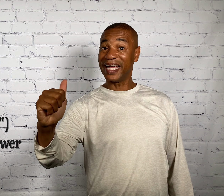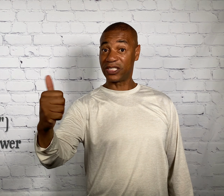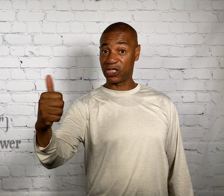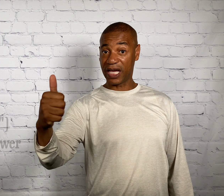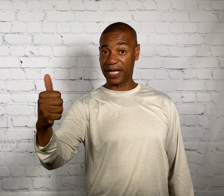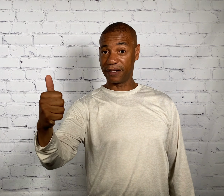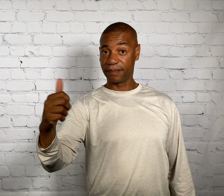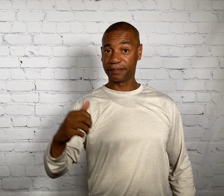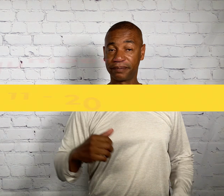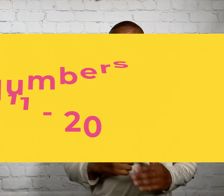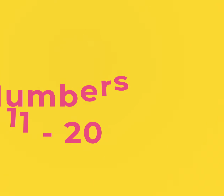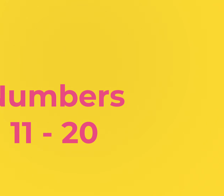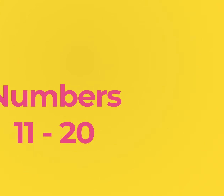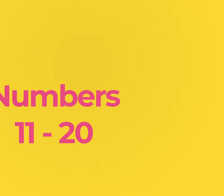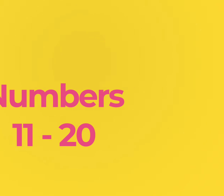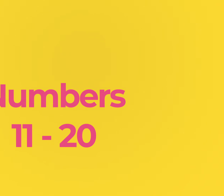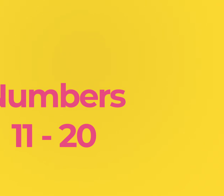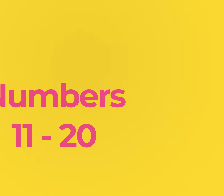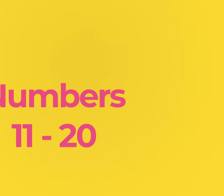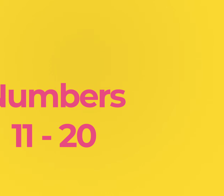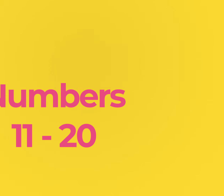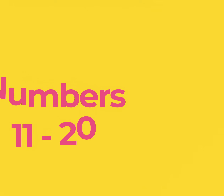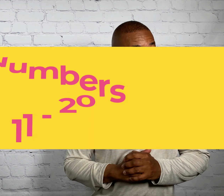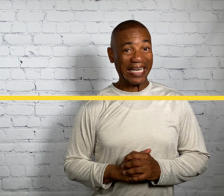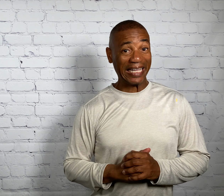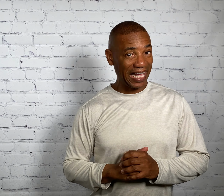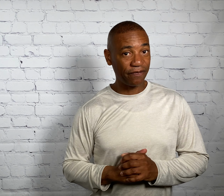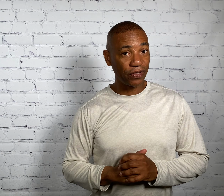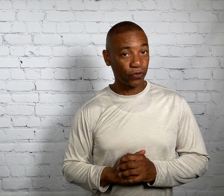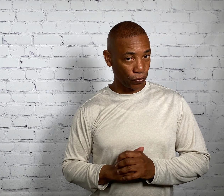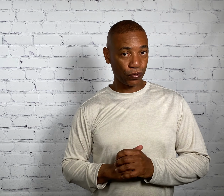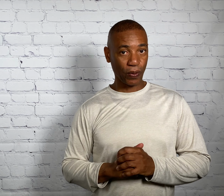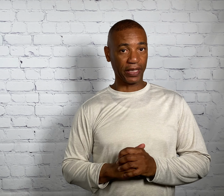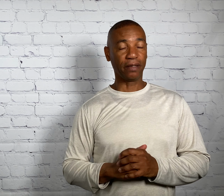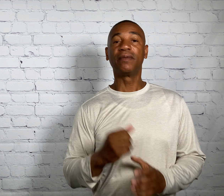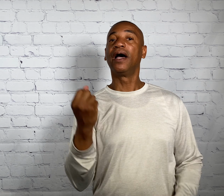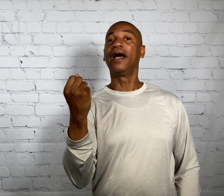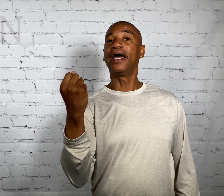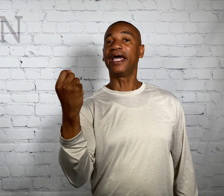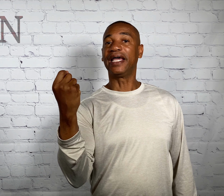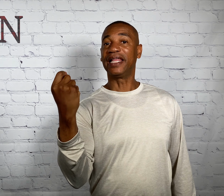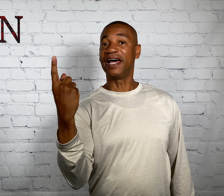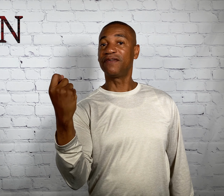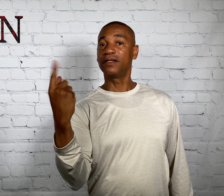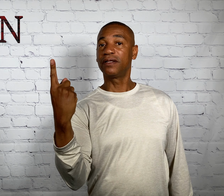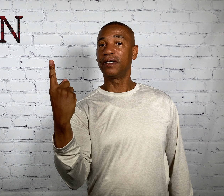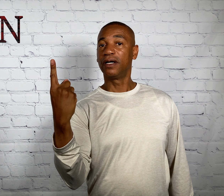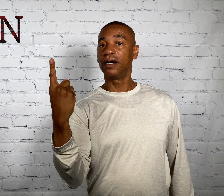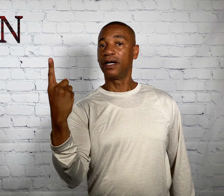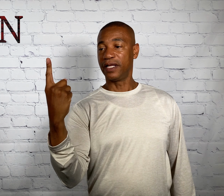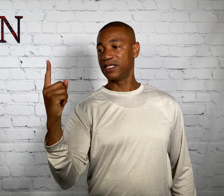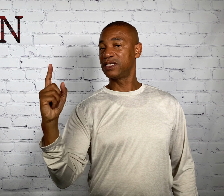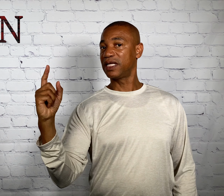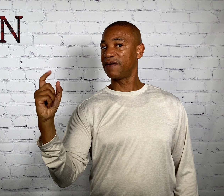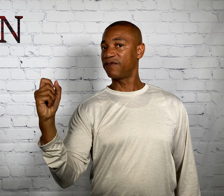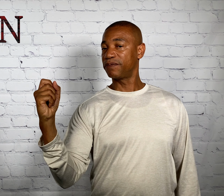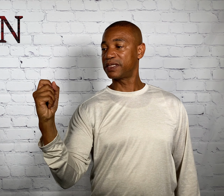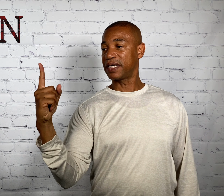That's 10. Okay, for numbers 11 through 20. 11, and this is 11 from the